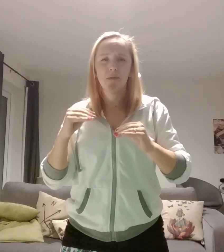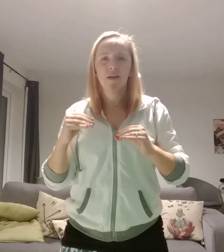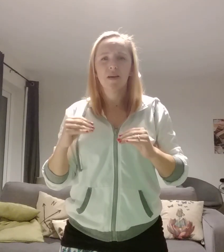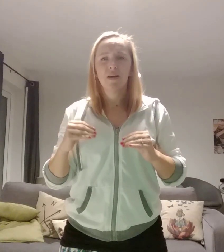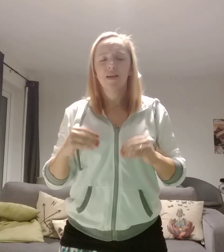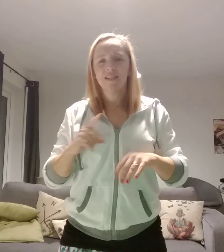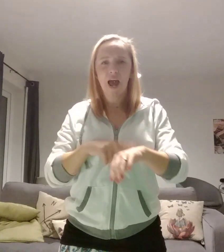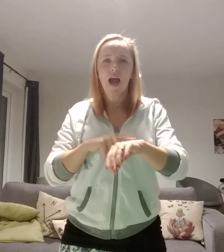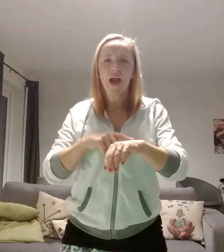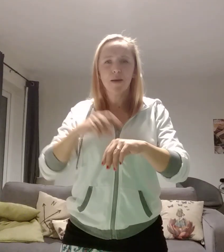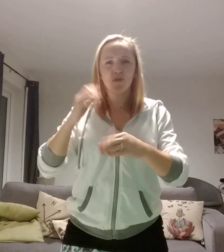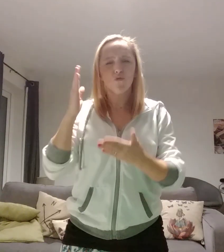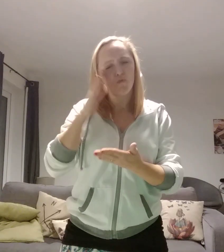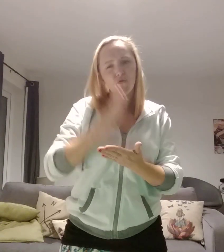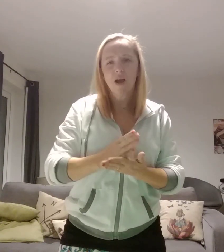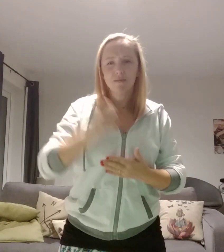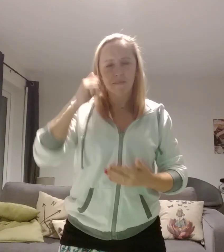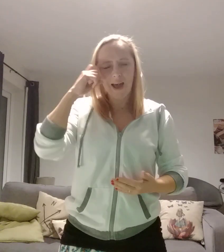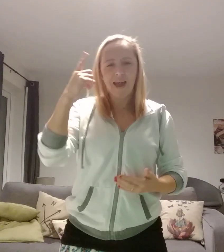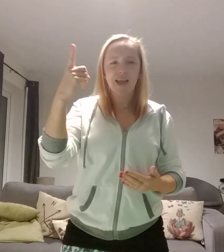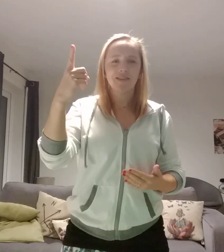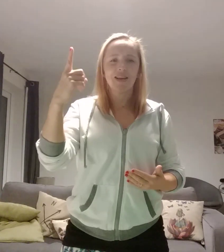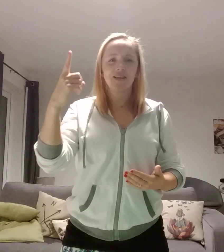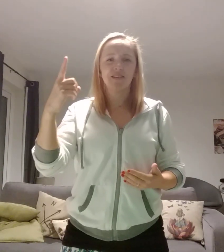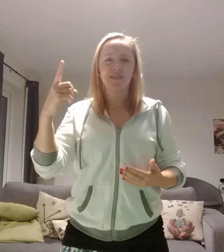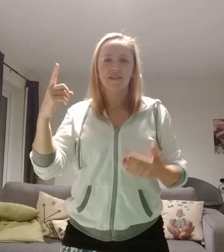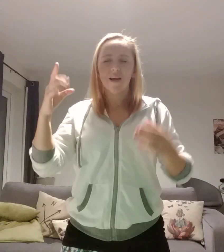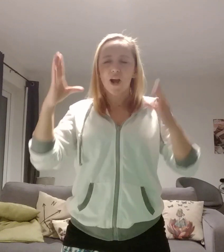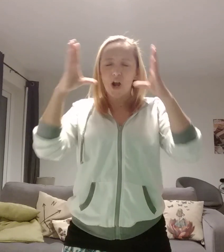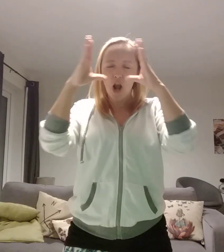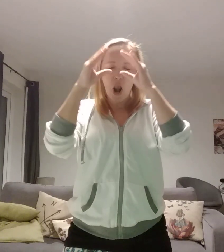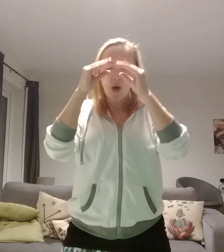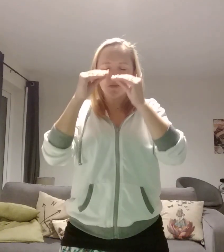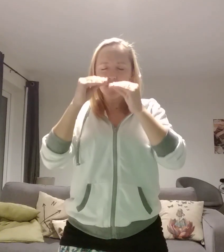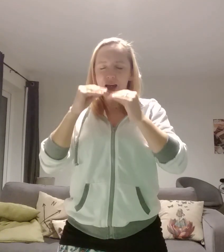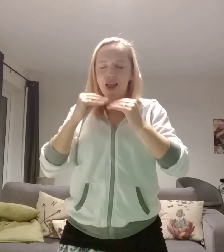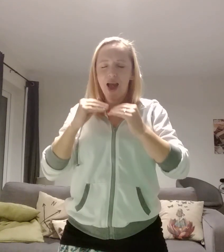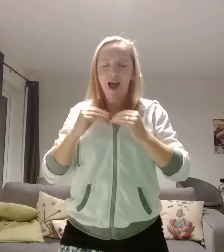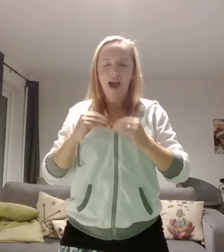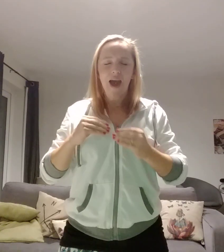sleep. It's time to trust my instincts. Close my eyes.